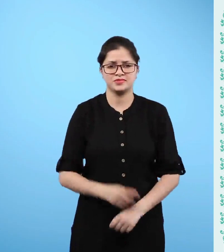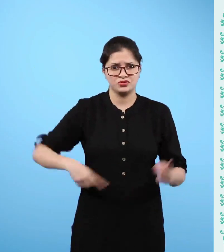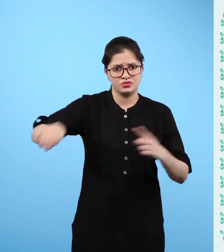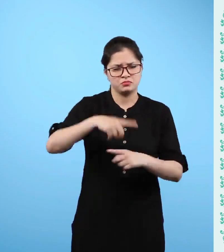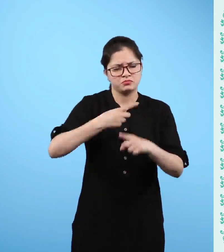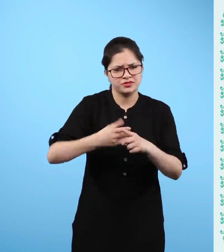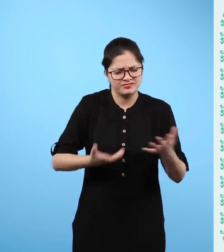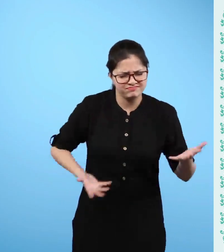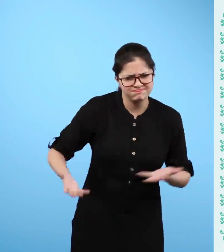Discuss.